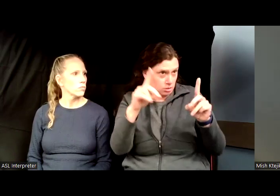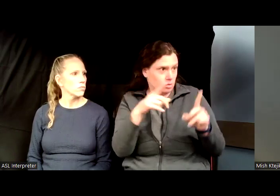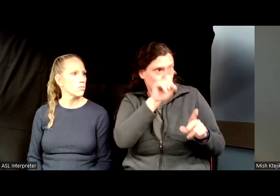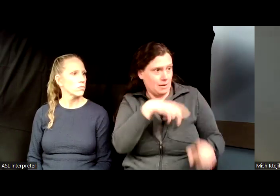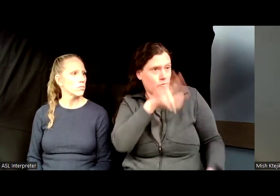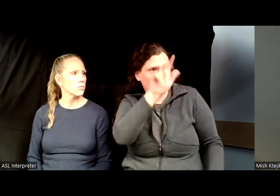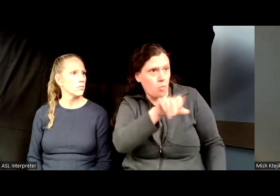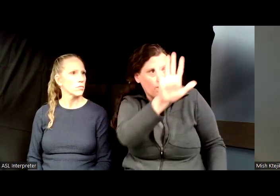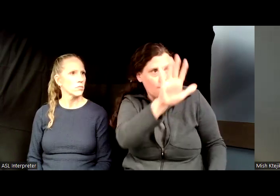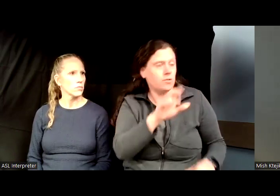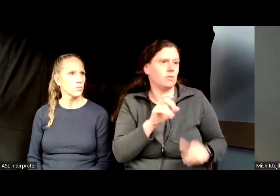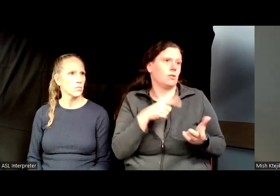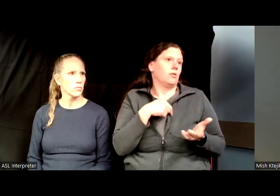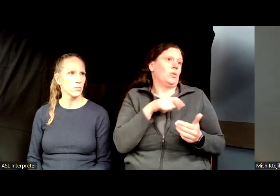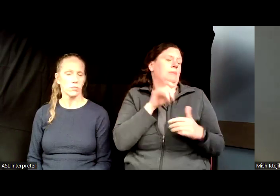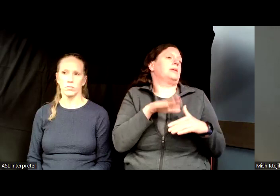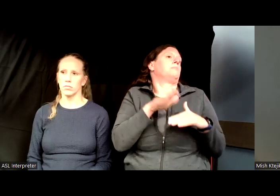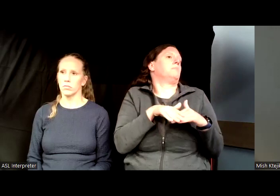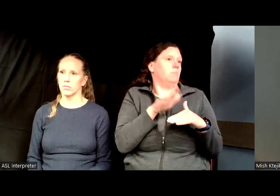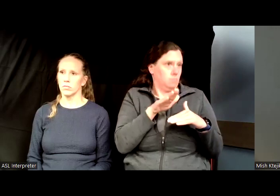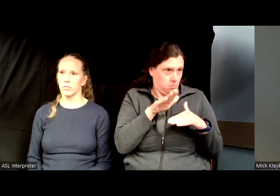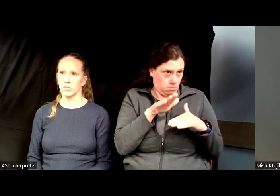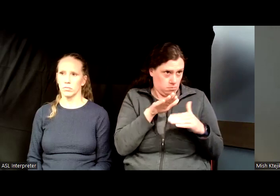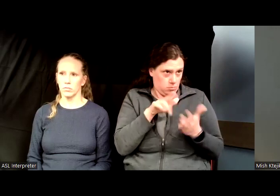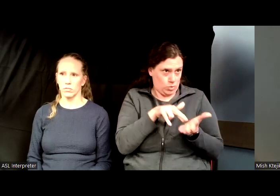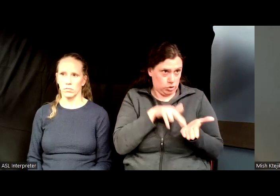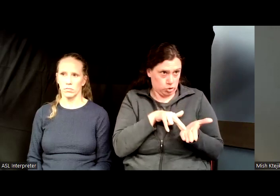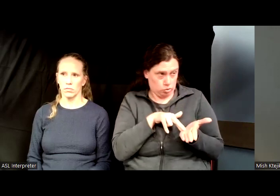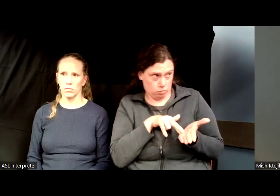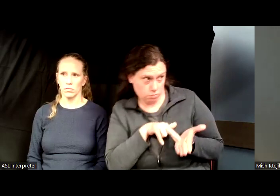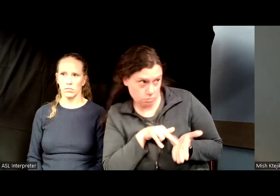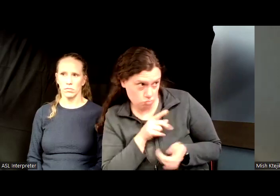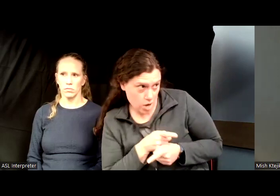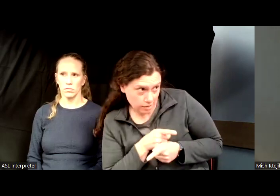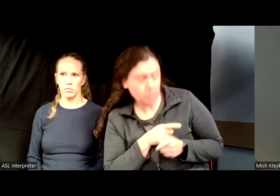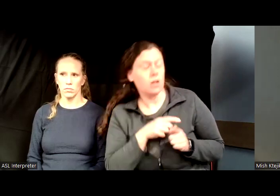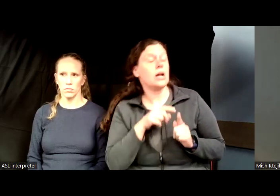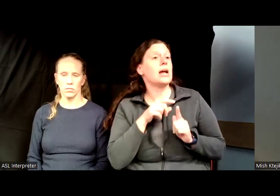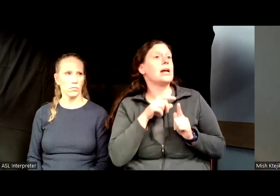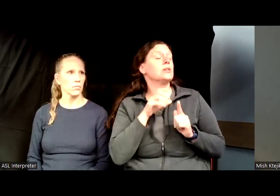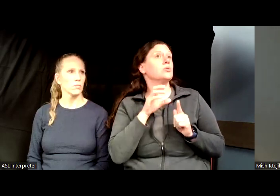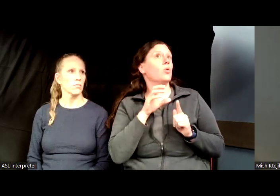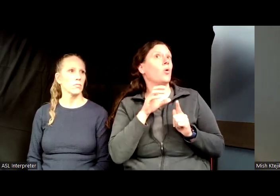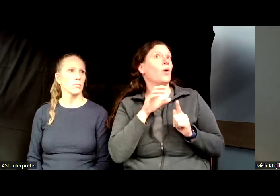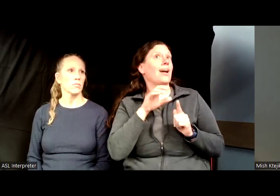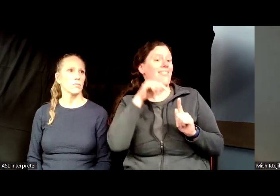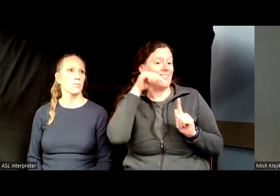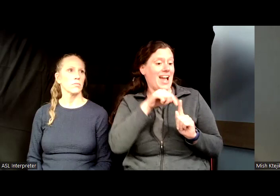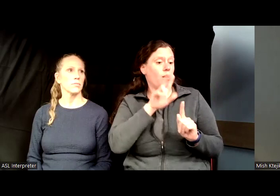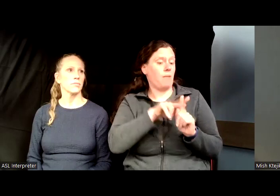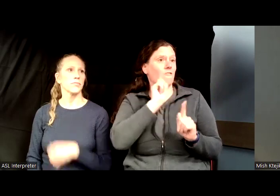So the same thing should apply with the educational, the 3.5, it should be above that to register,